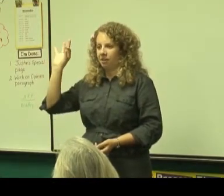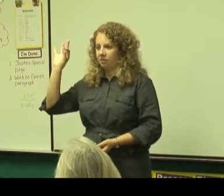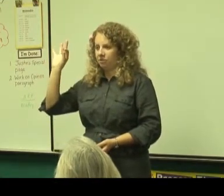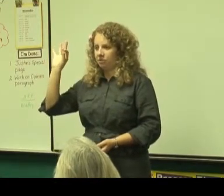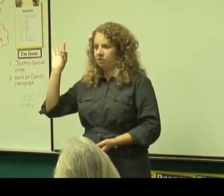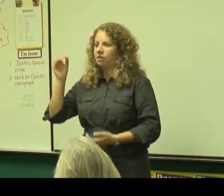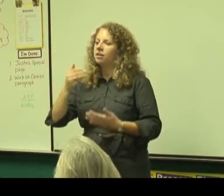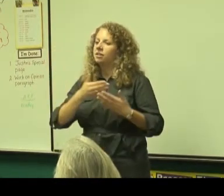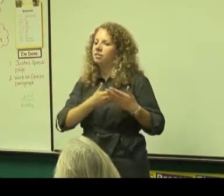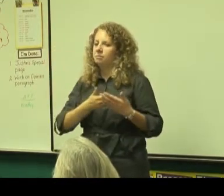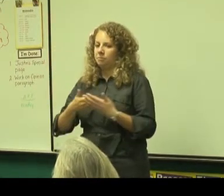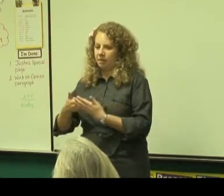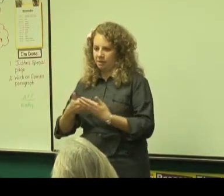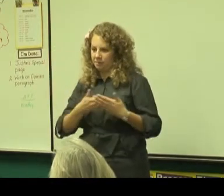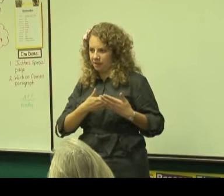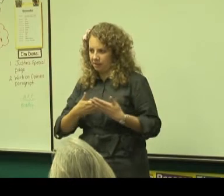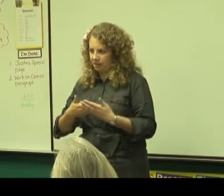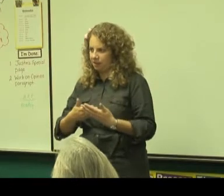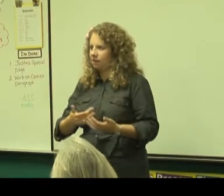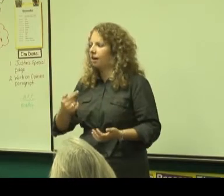found babies.